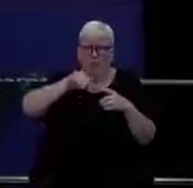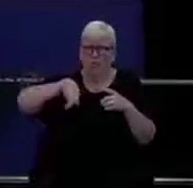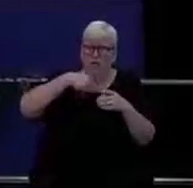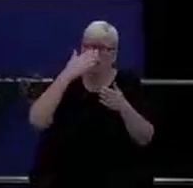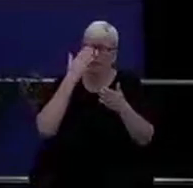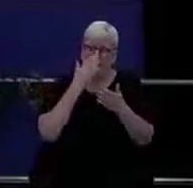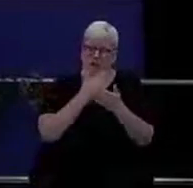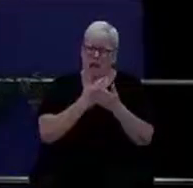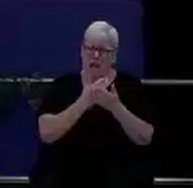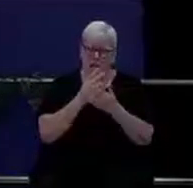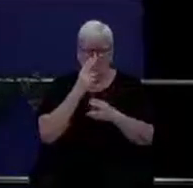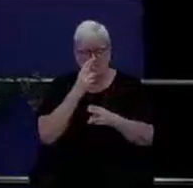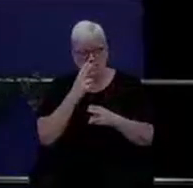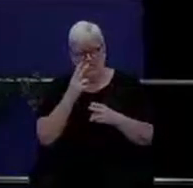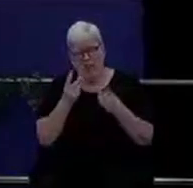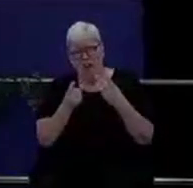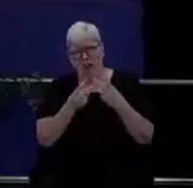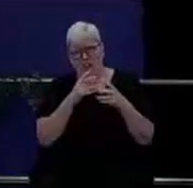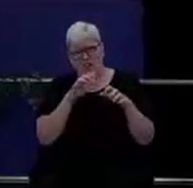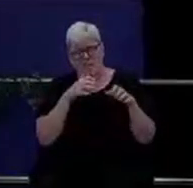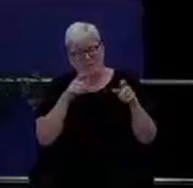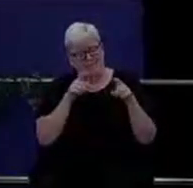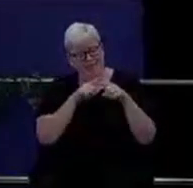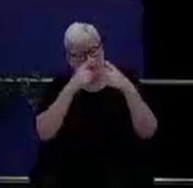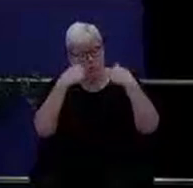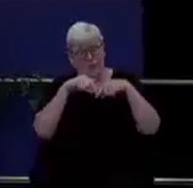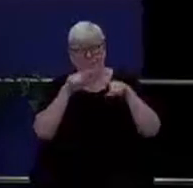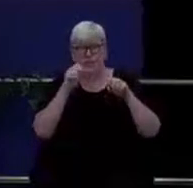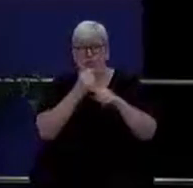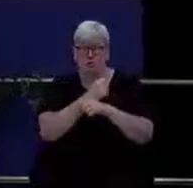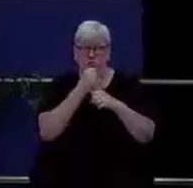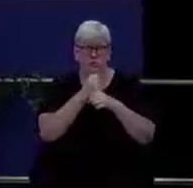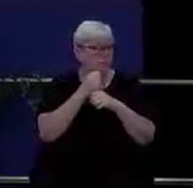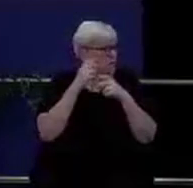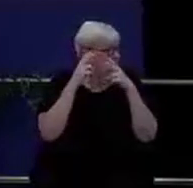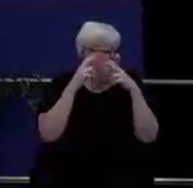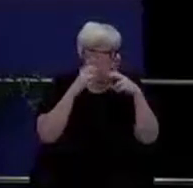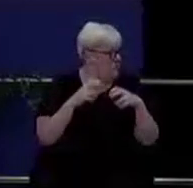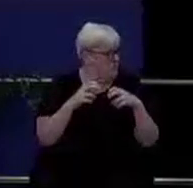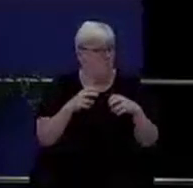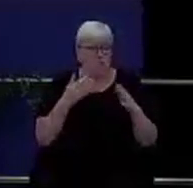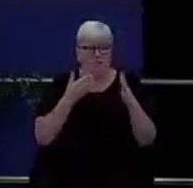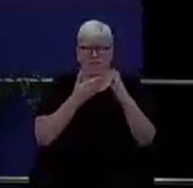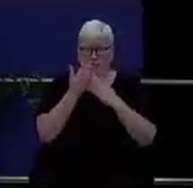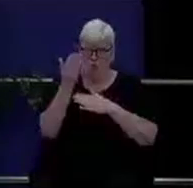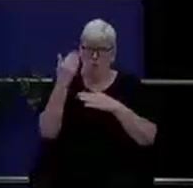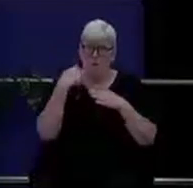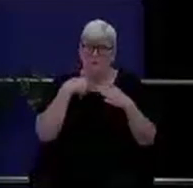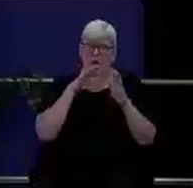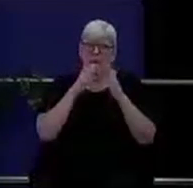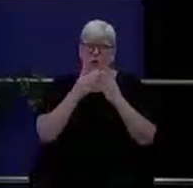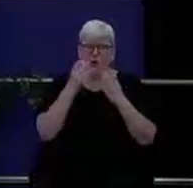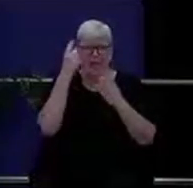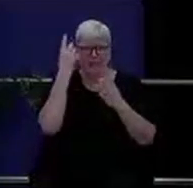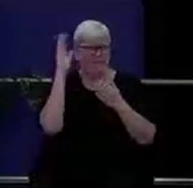see other species the way we do. And it's something that I explore in Between Light and Storm. Where did our ideas come from?